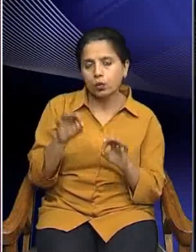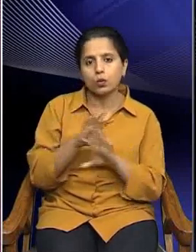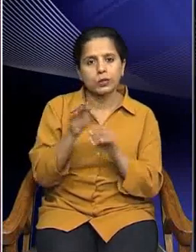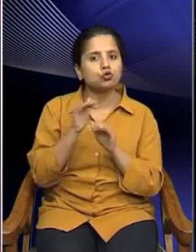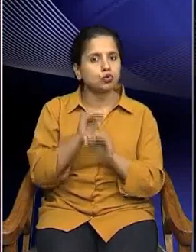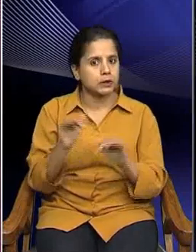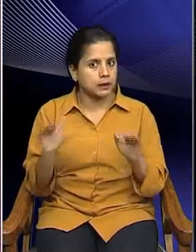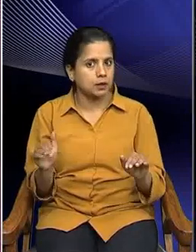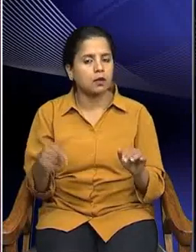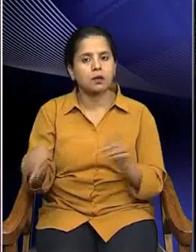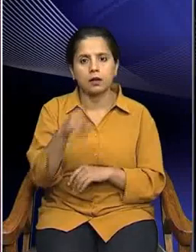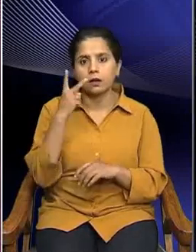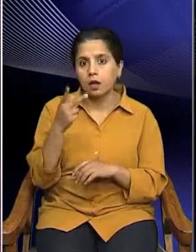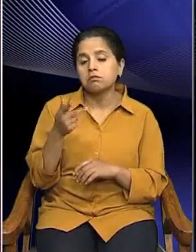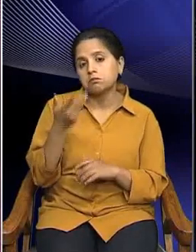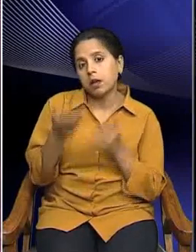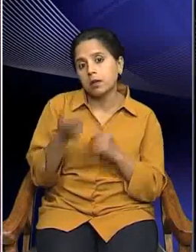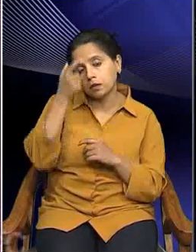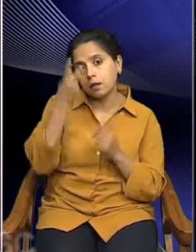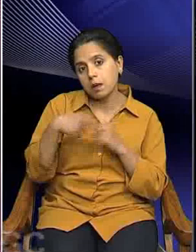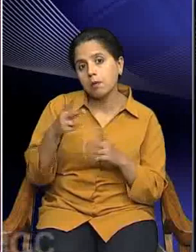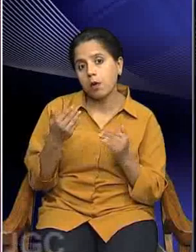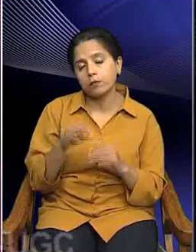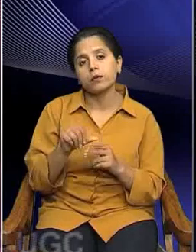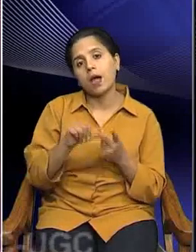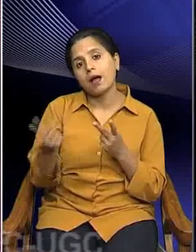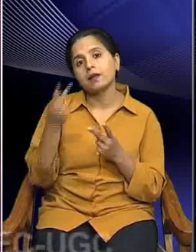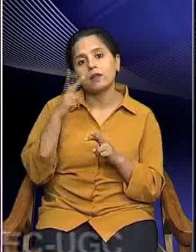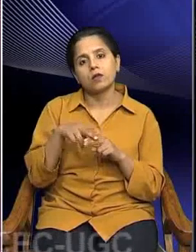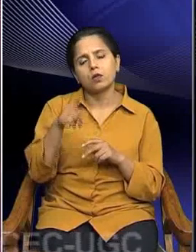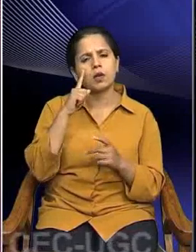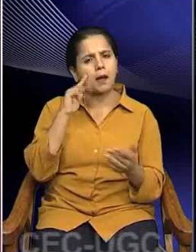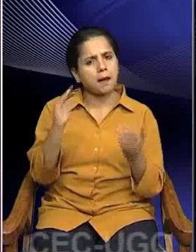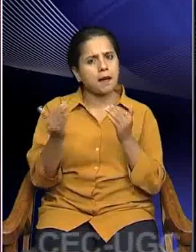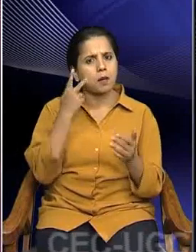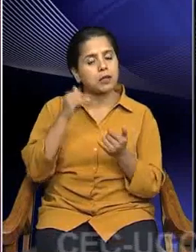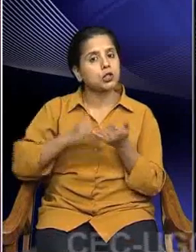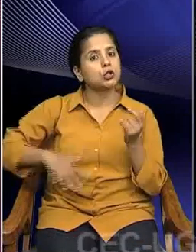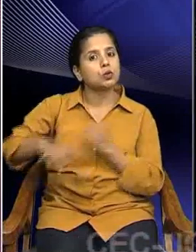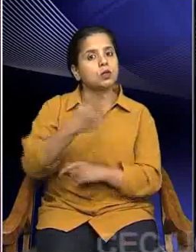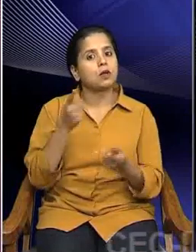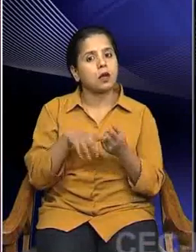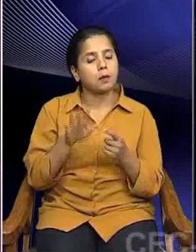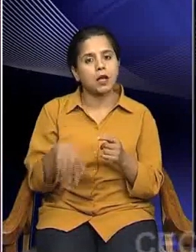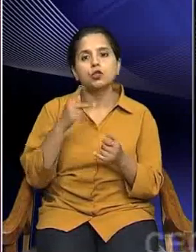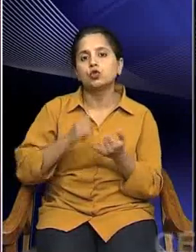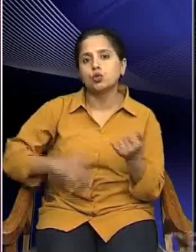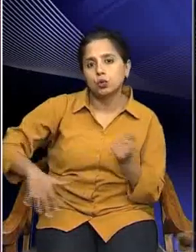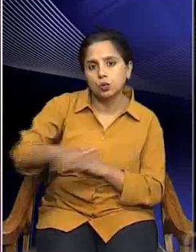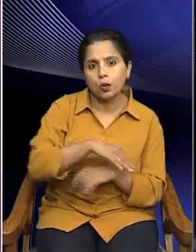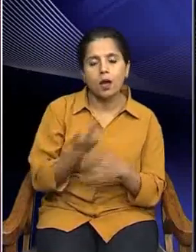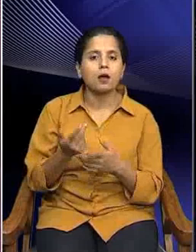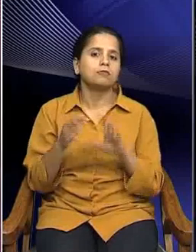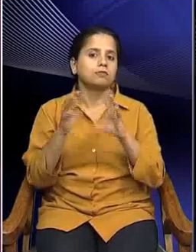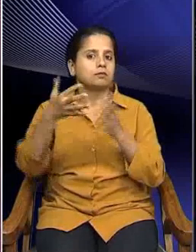children will be very daunting. On the other hand, if you contrast this situation with societies,